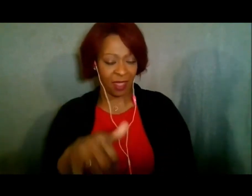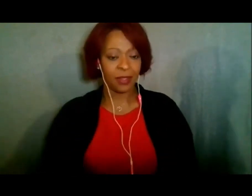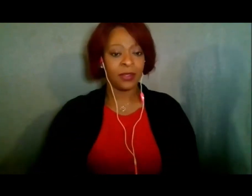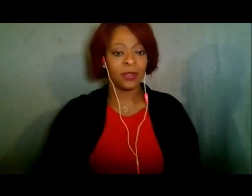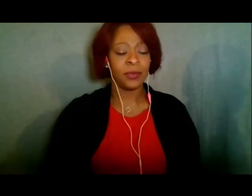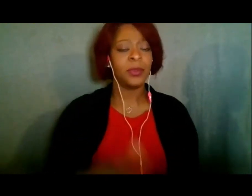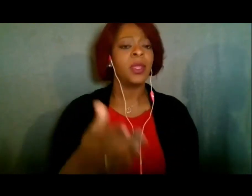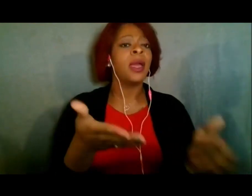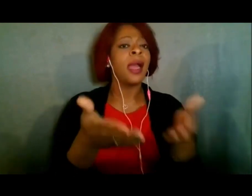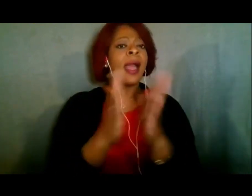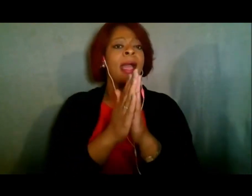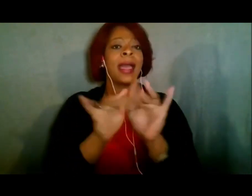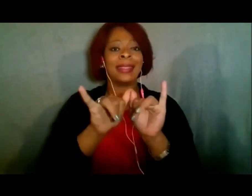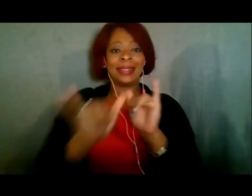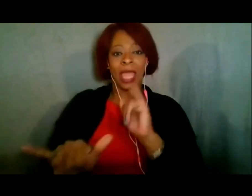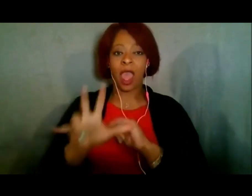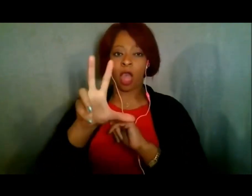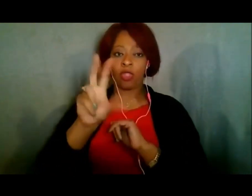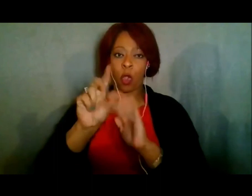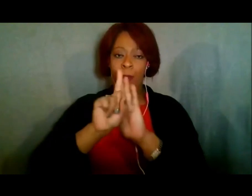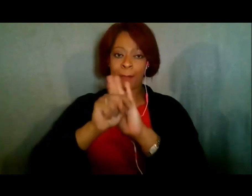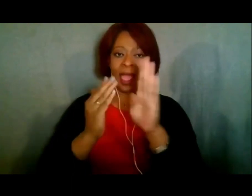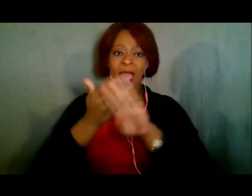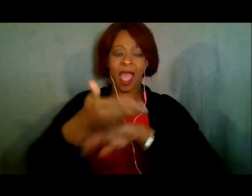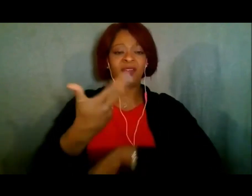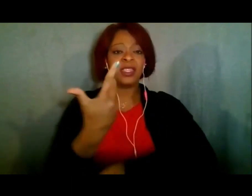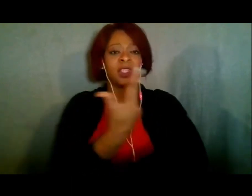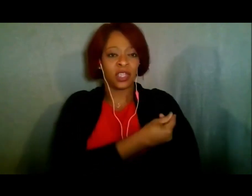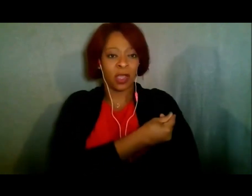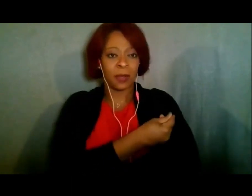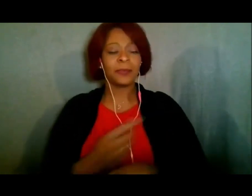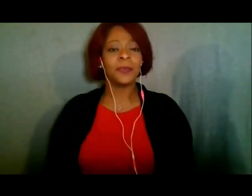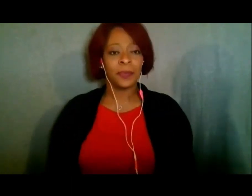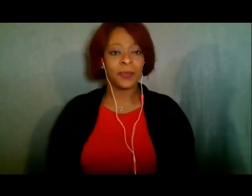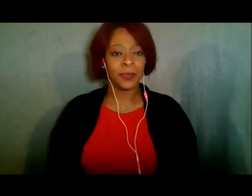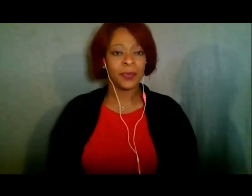we will ask that you stay for 30 minutes after your shot.